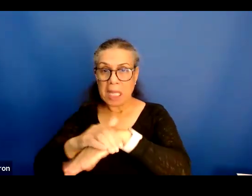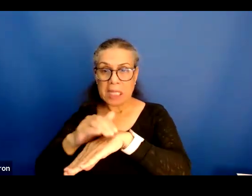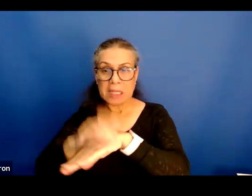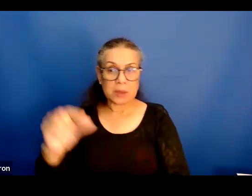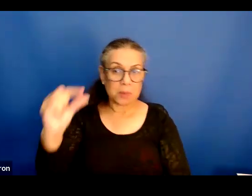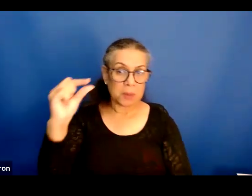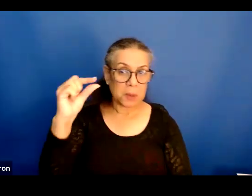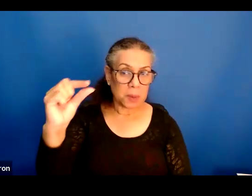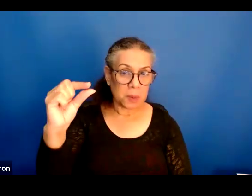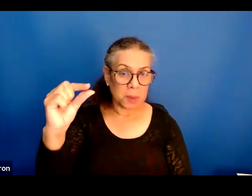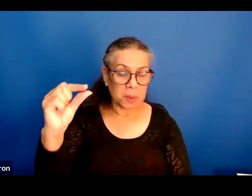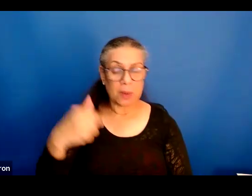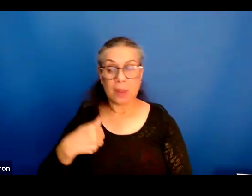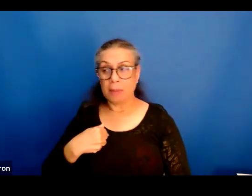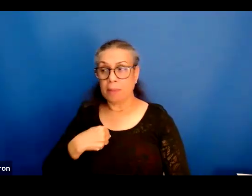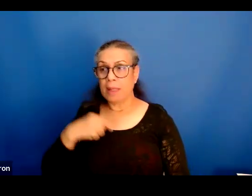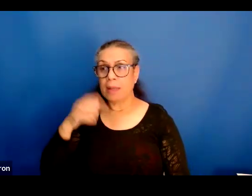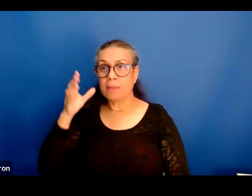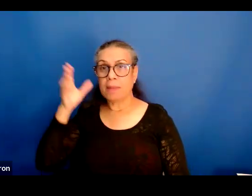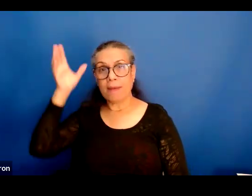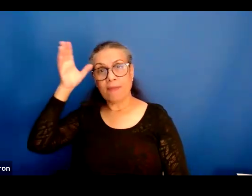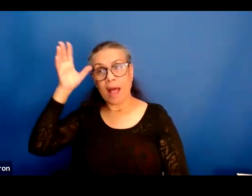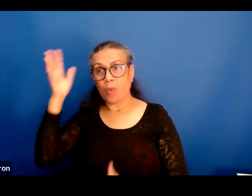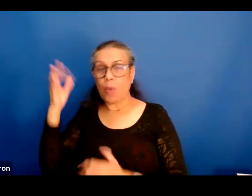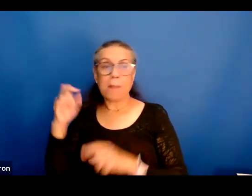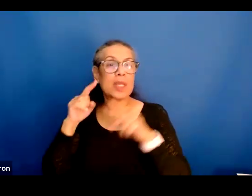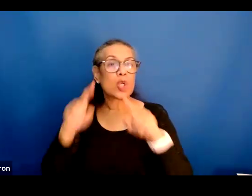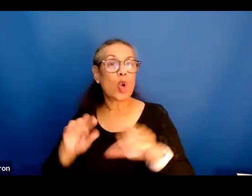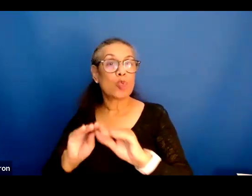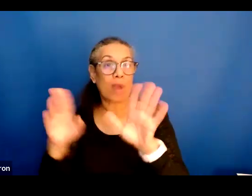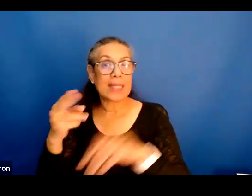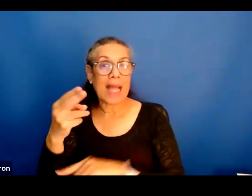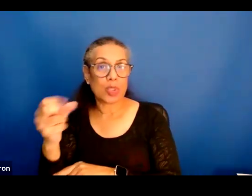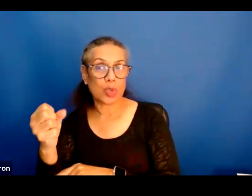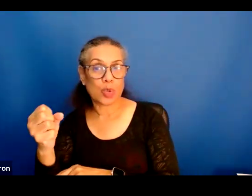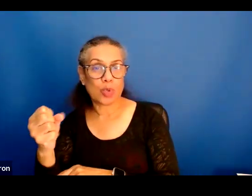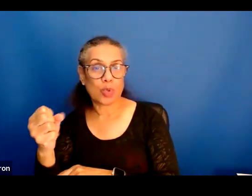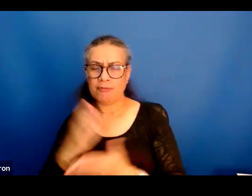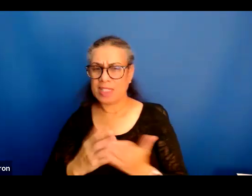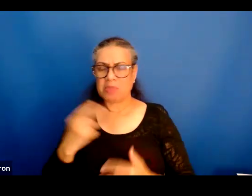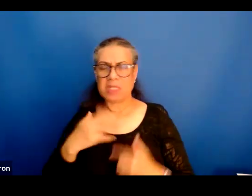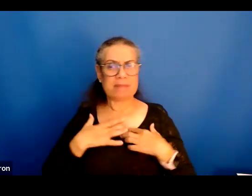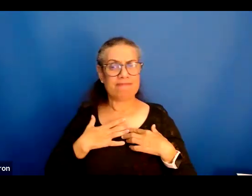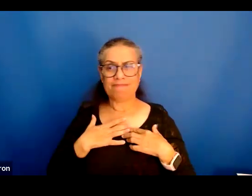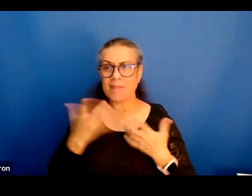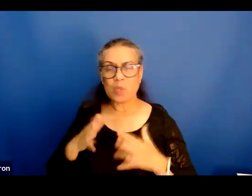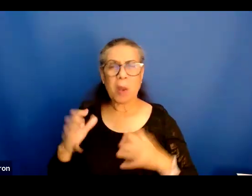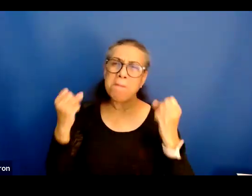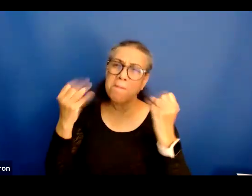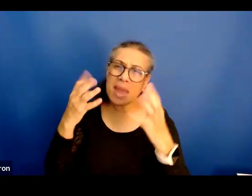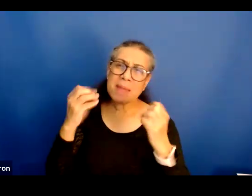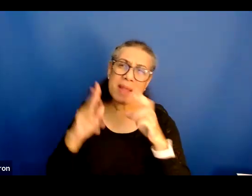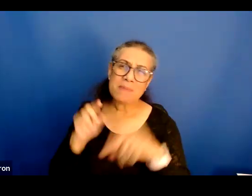when my father and I were looking for high school, he wanted me to go to Brighton High. Personally, I didn't want to go there because it was too many